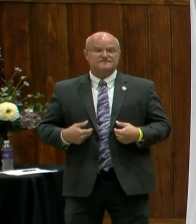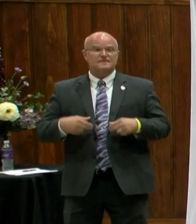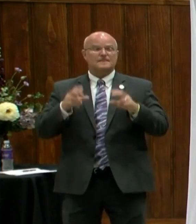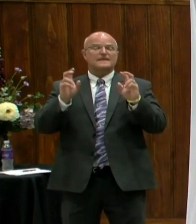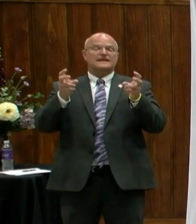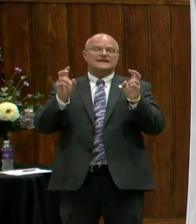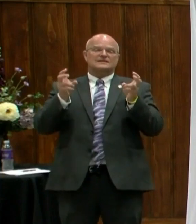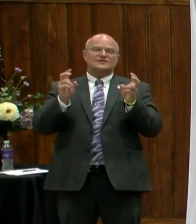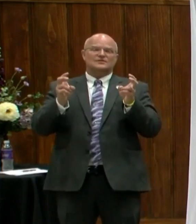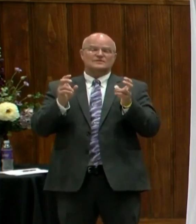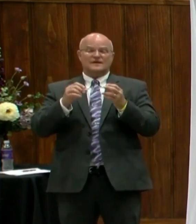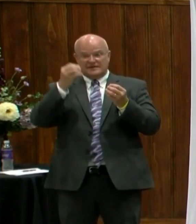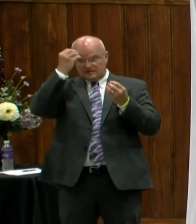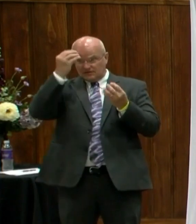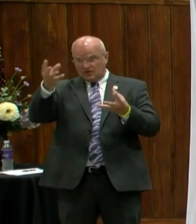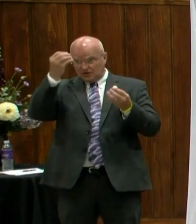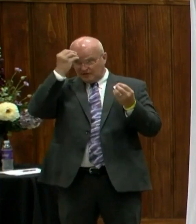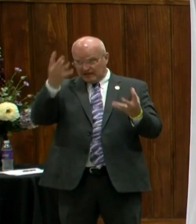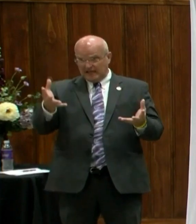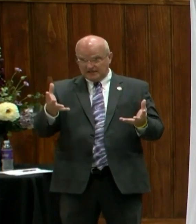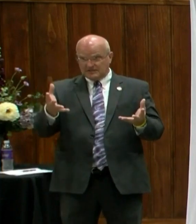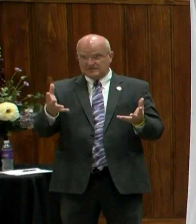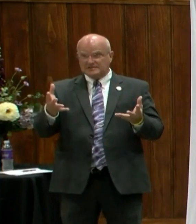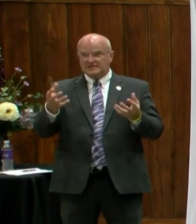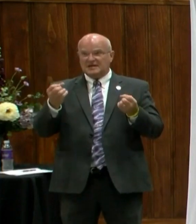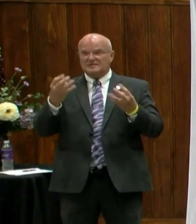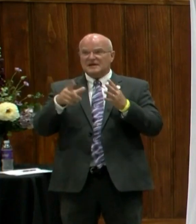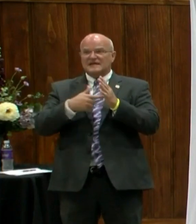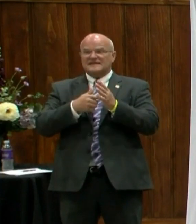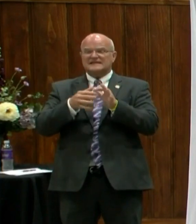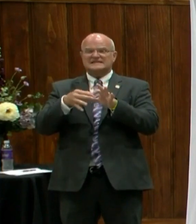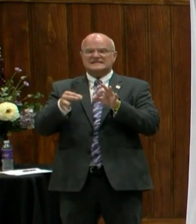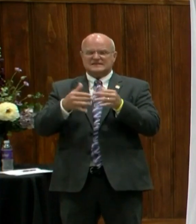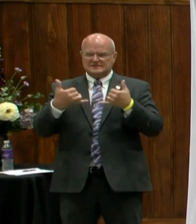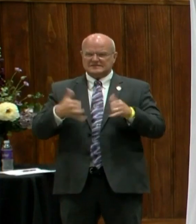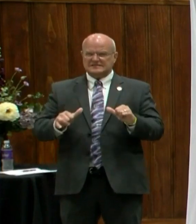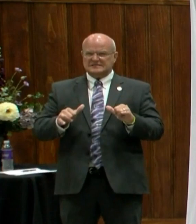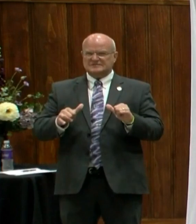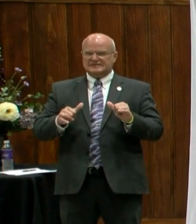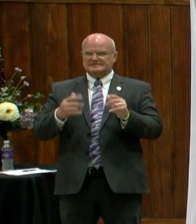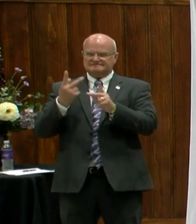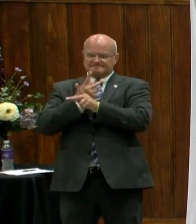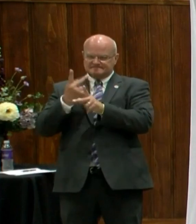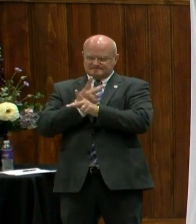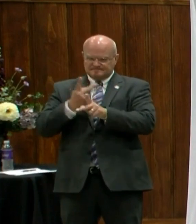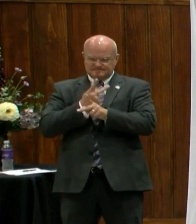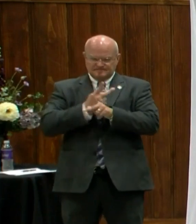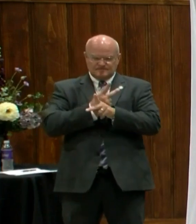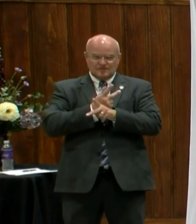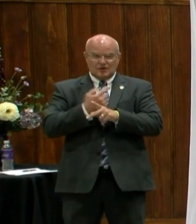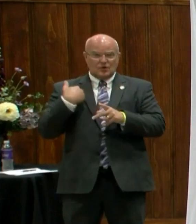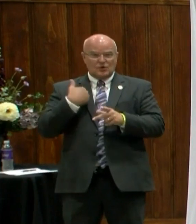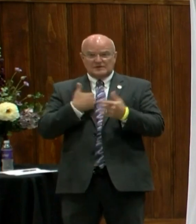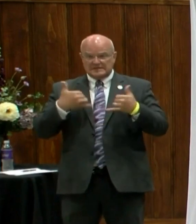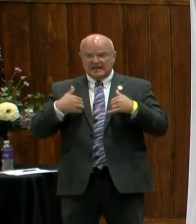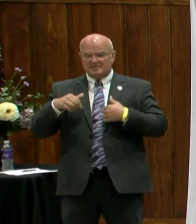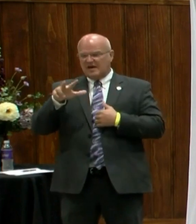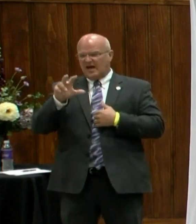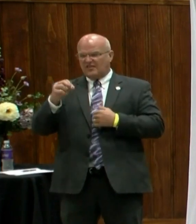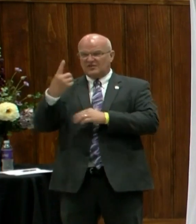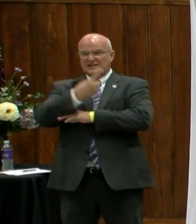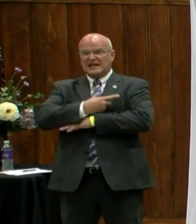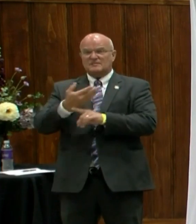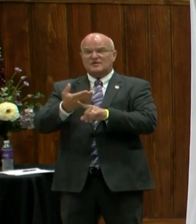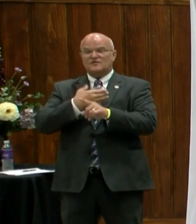In terms of the notifications, a lot of these details are still being worked out because we still have about 30